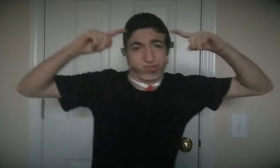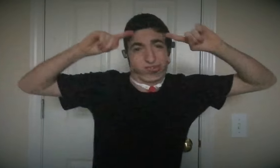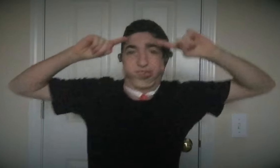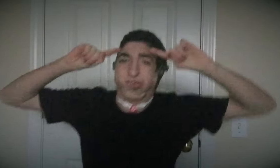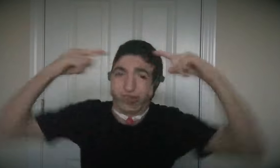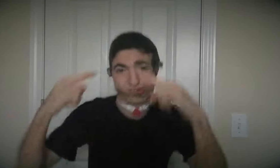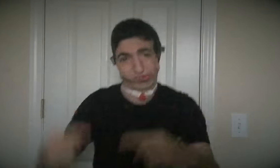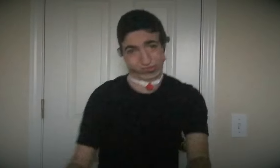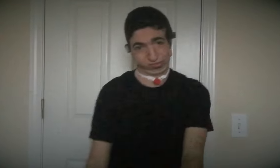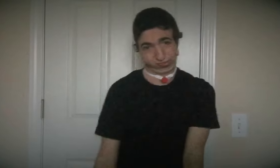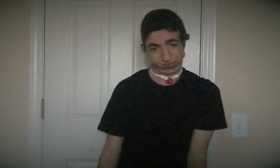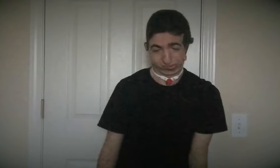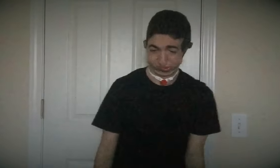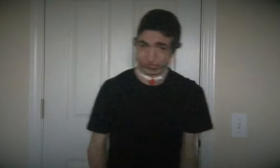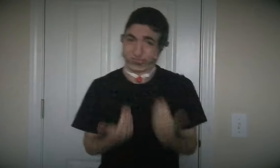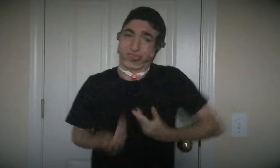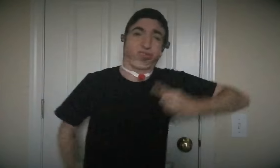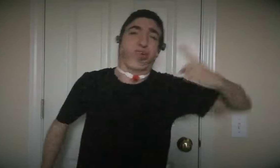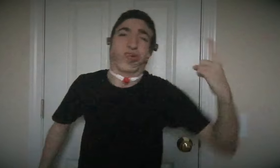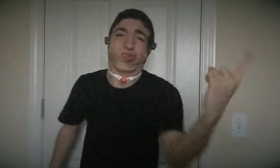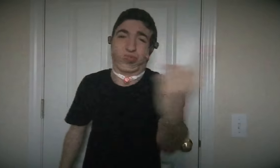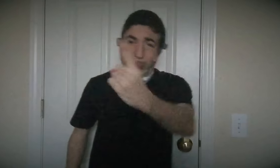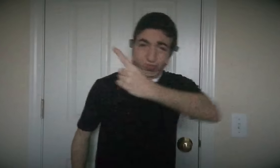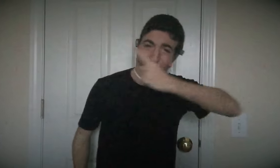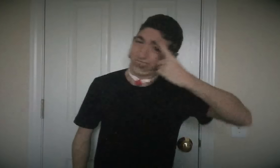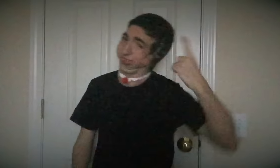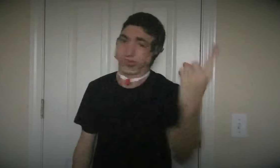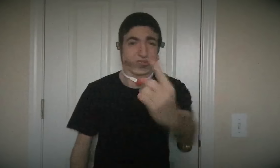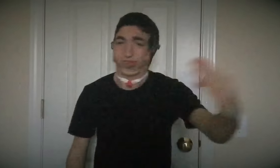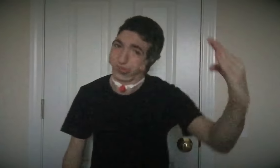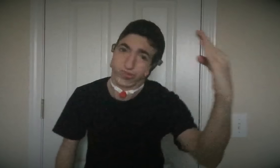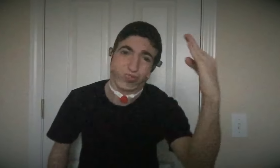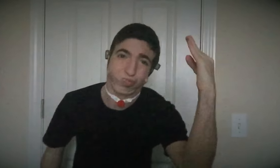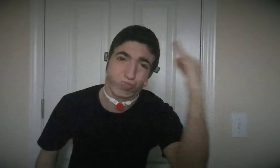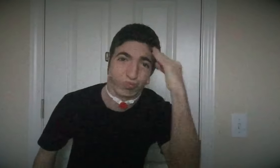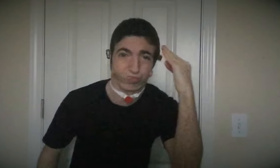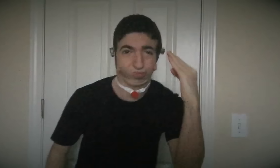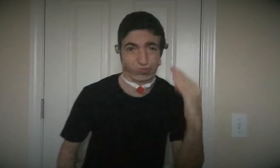migraine in my head. Am I the only one I know?